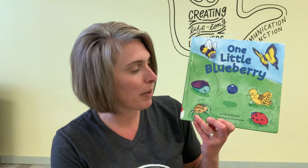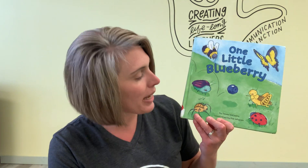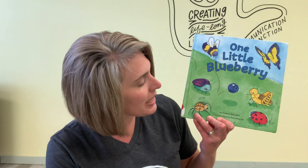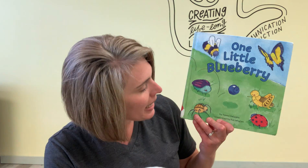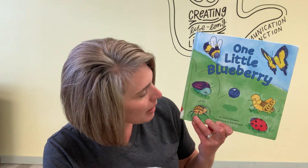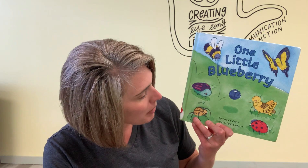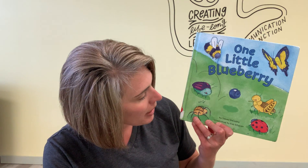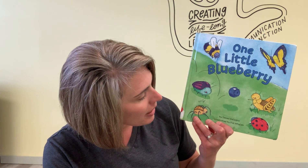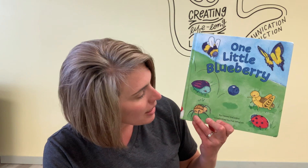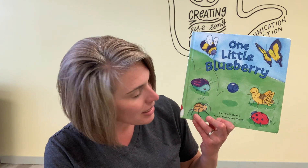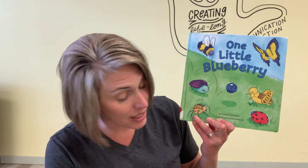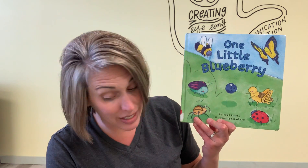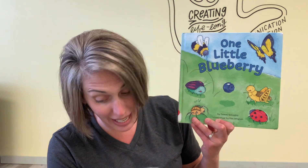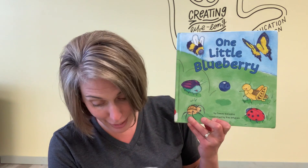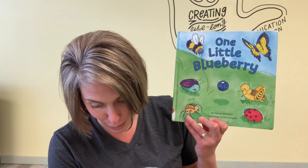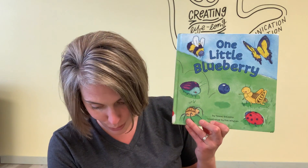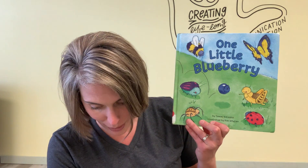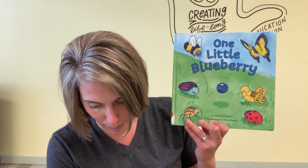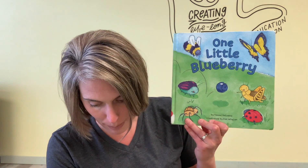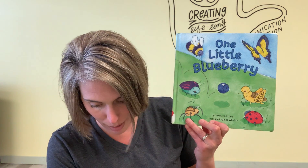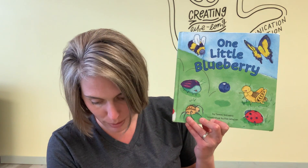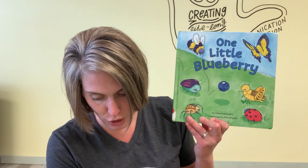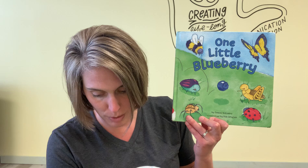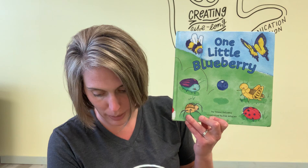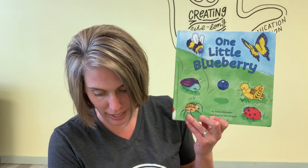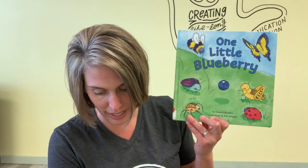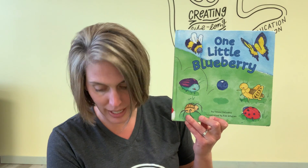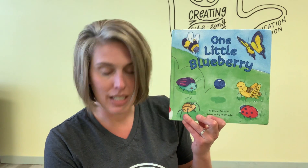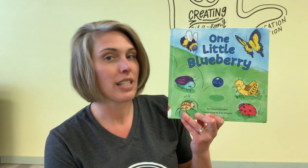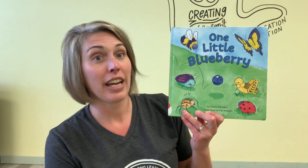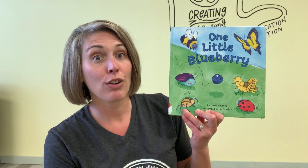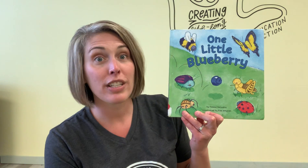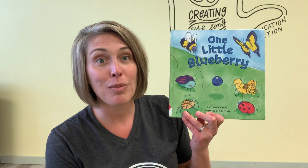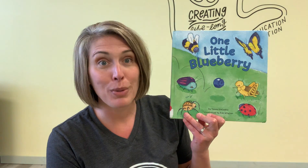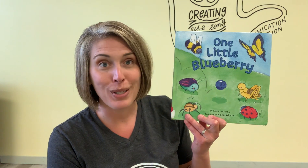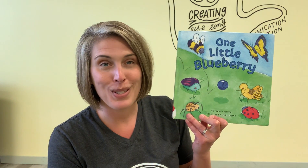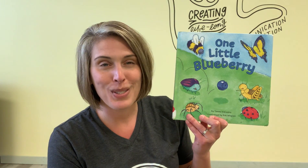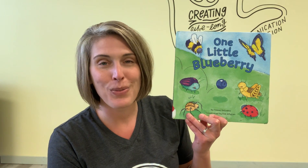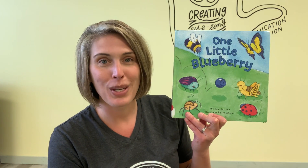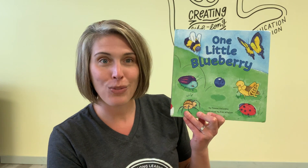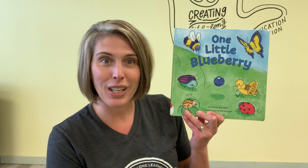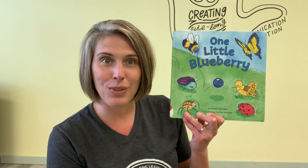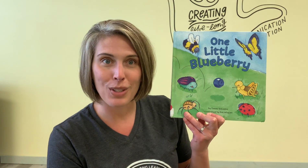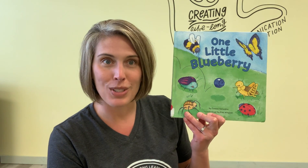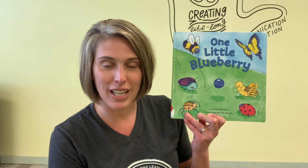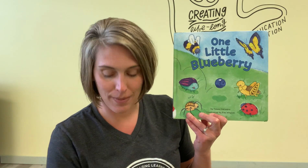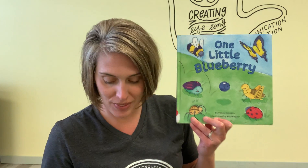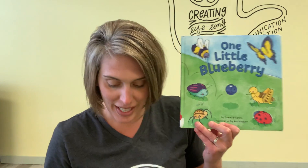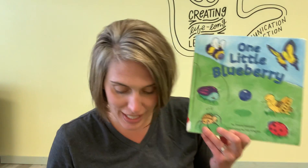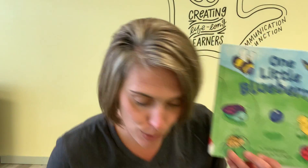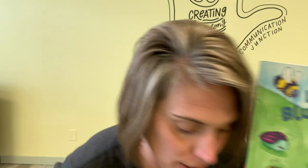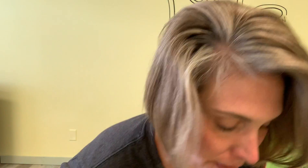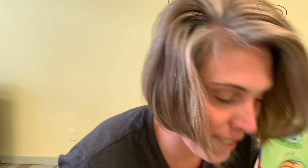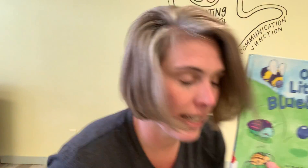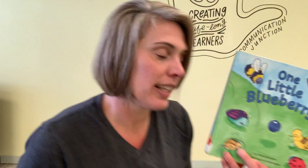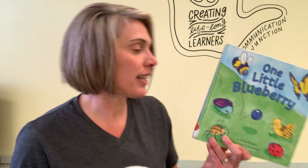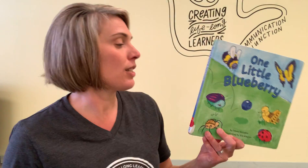by Tammy Salzano and published by Tiger Tail Books, so we can read it with you today. This one's fun. I like this